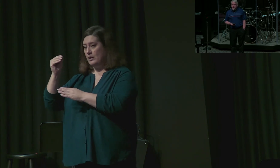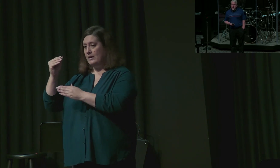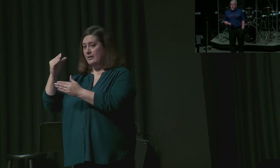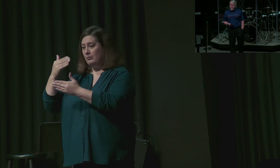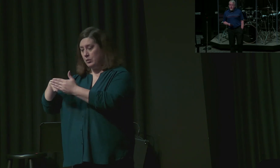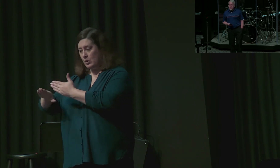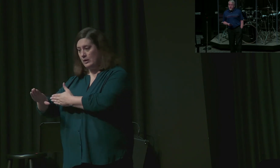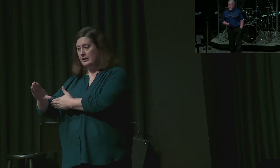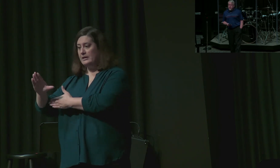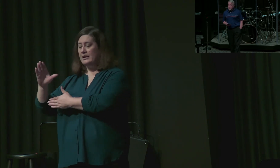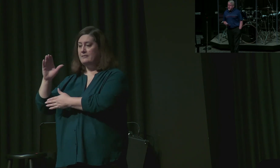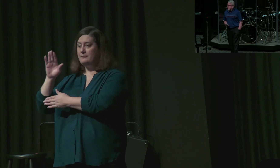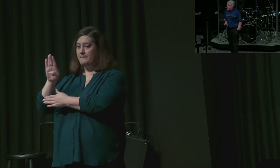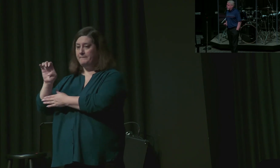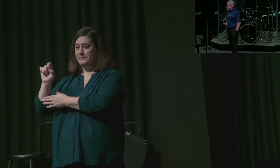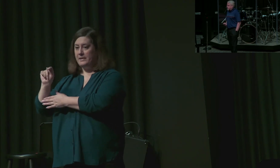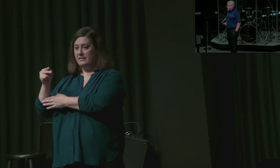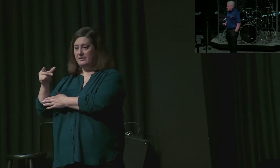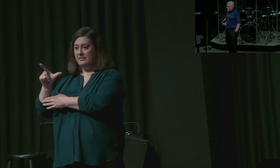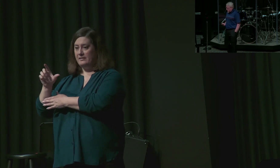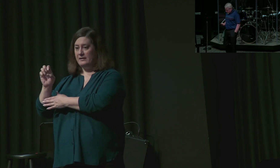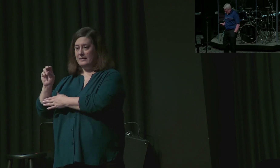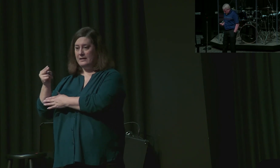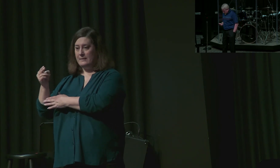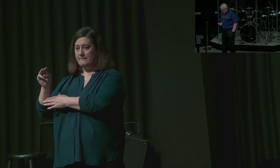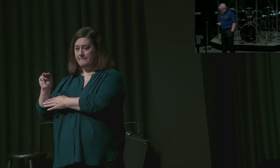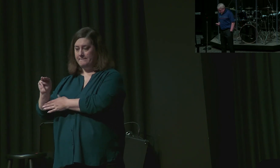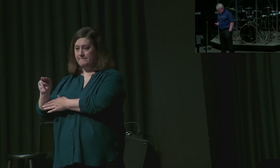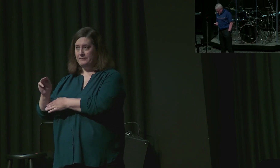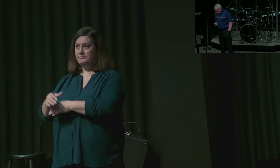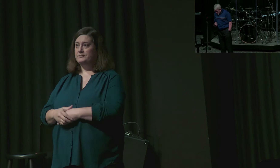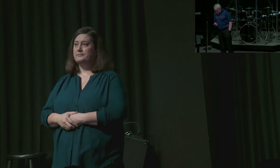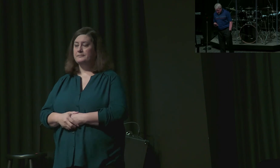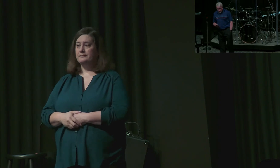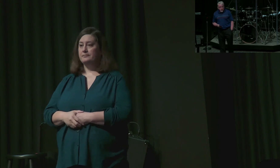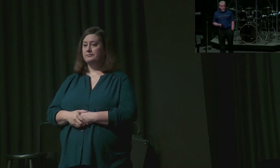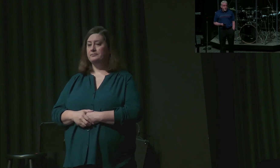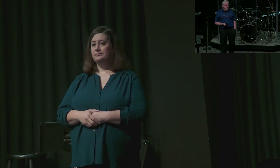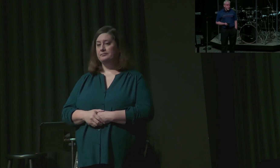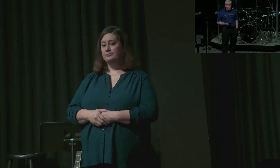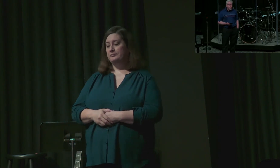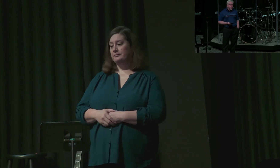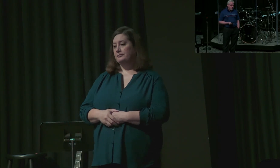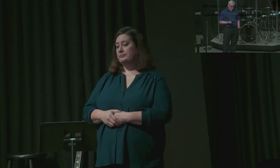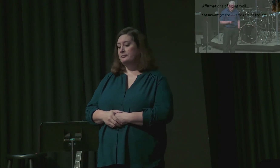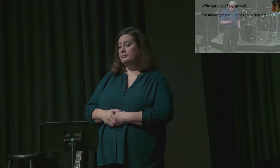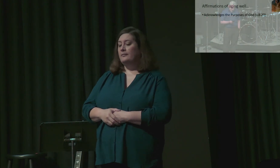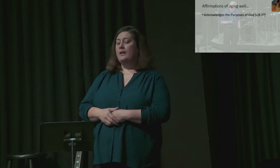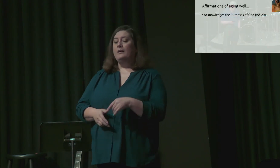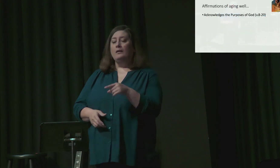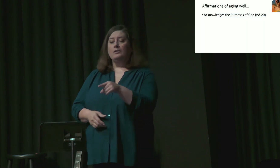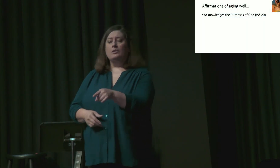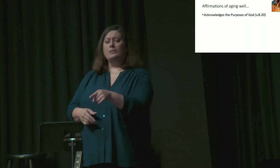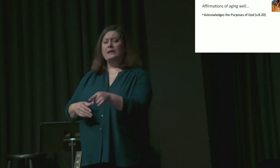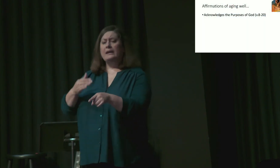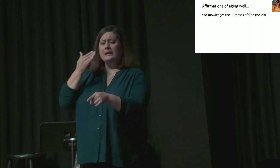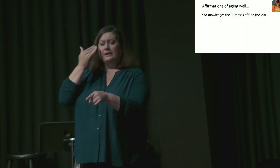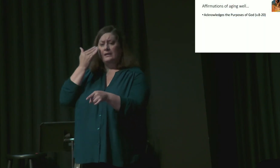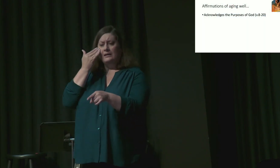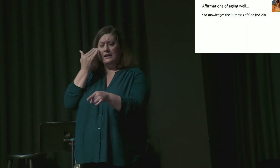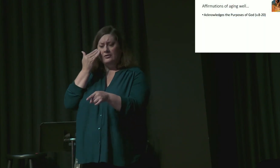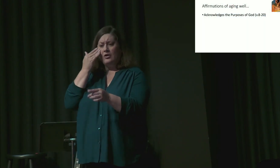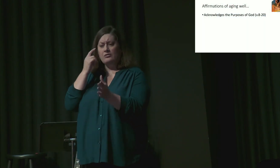And he not only acknowledges the promises of God, but Jacob acknowledges the purposes of God in verses 8